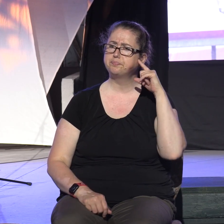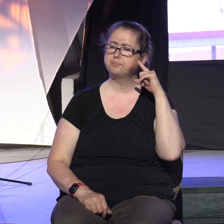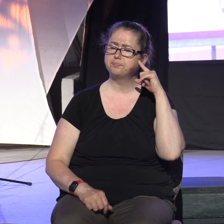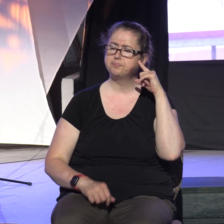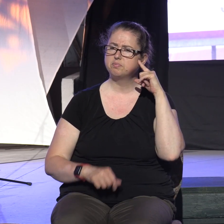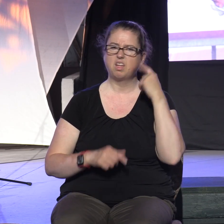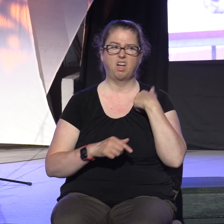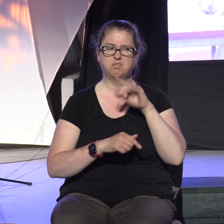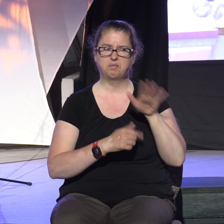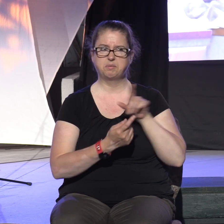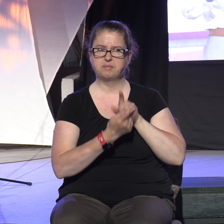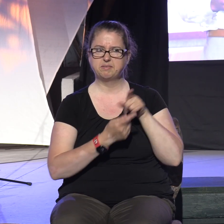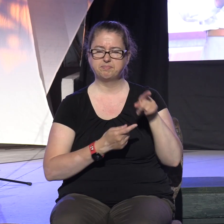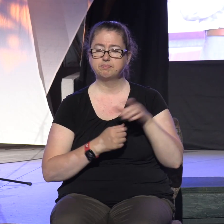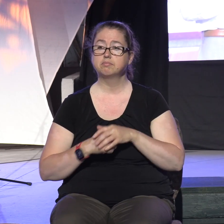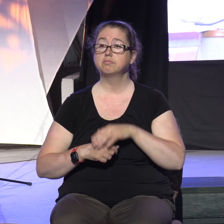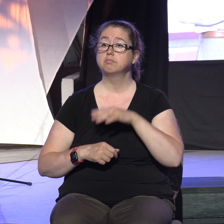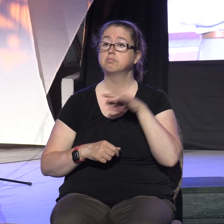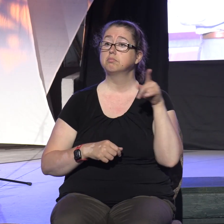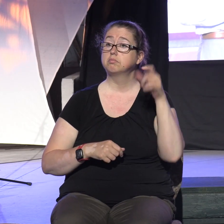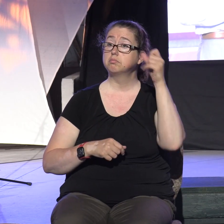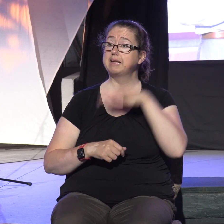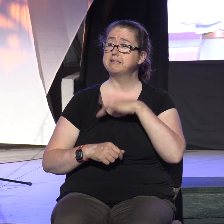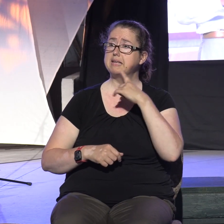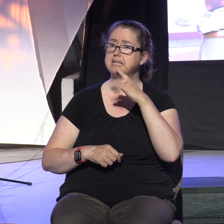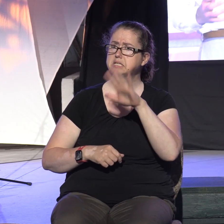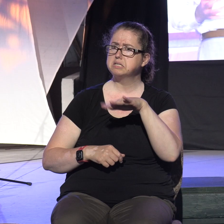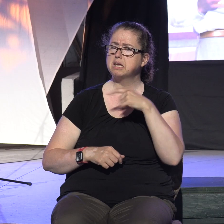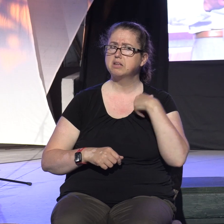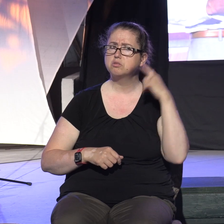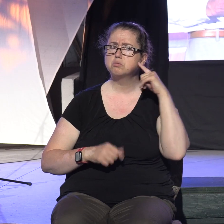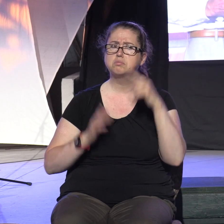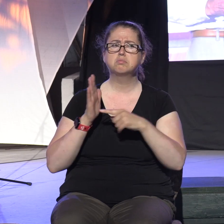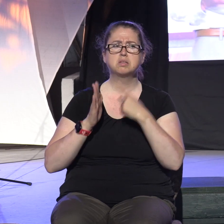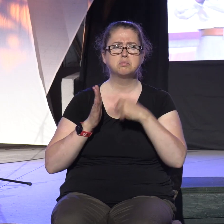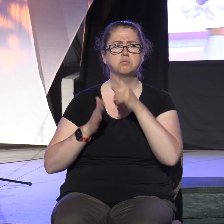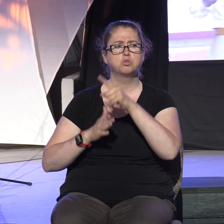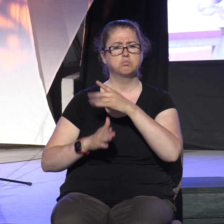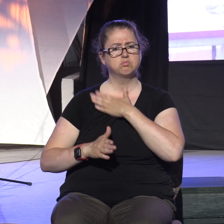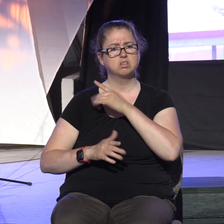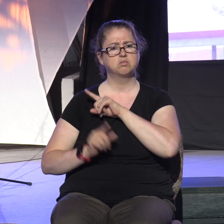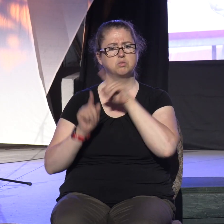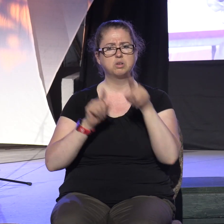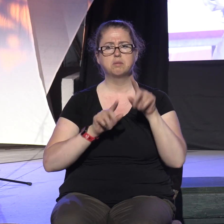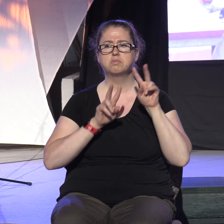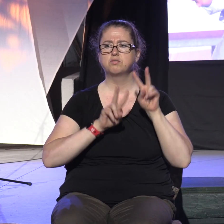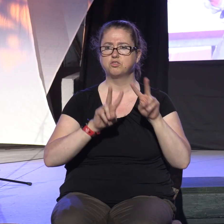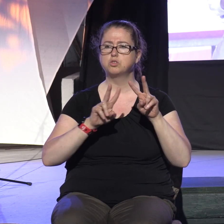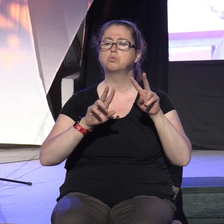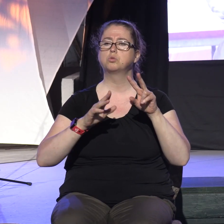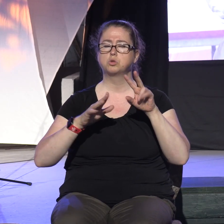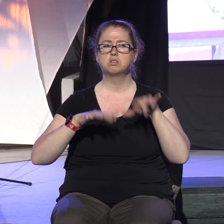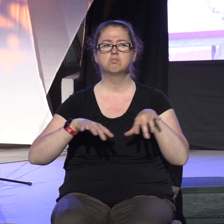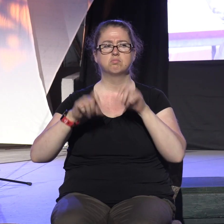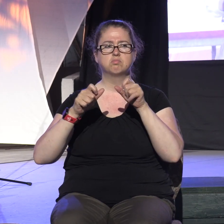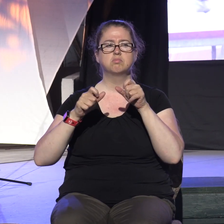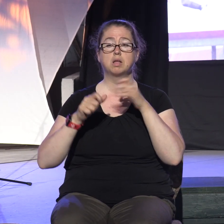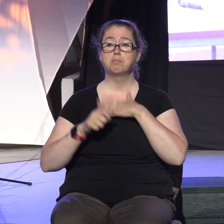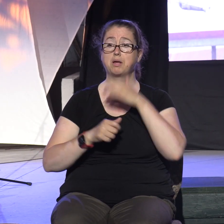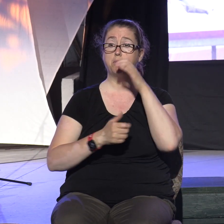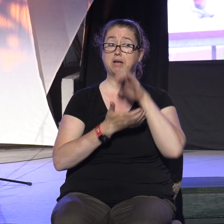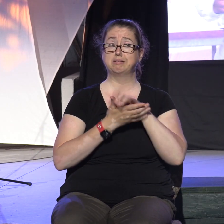officiate at her service. And I told him I'd be honored to do that, and he said, now, not to worry, you will be